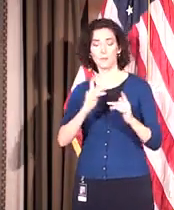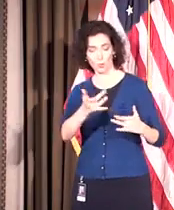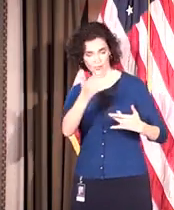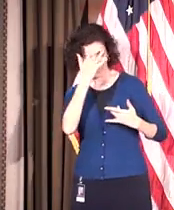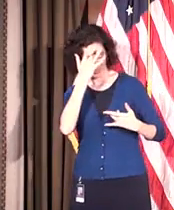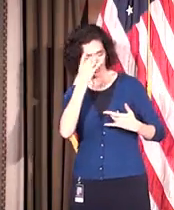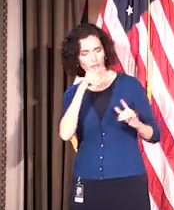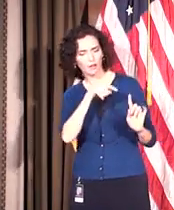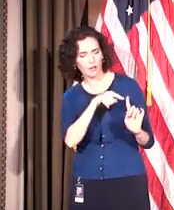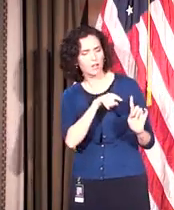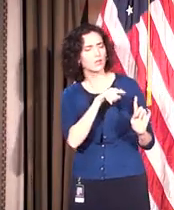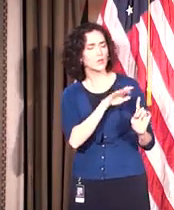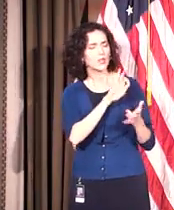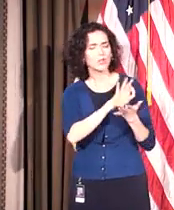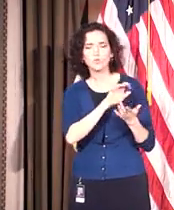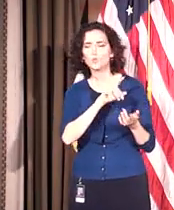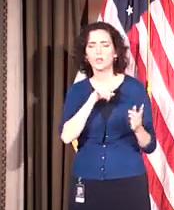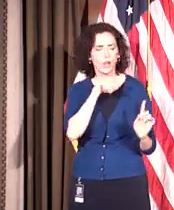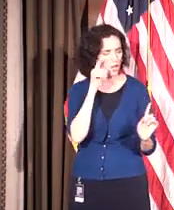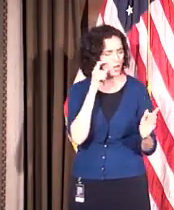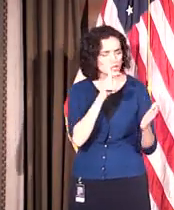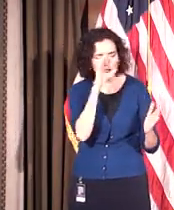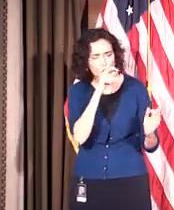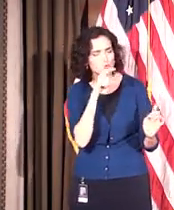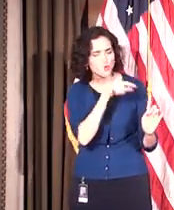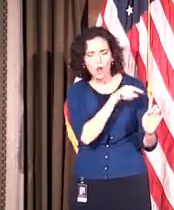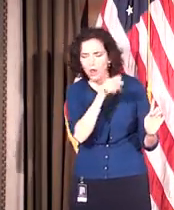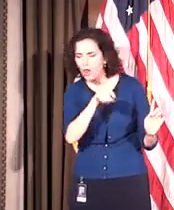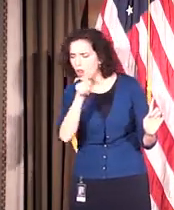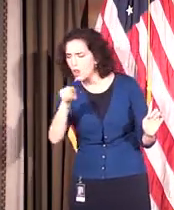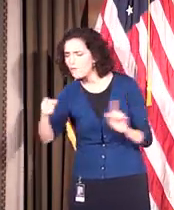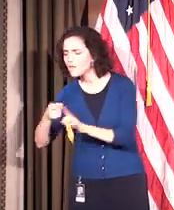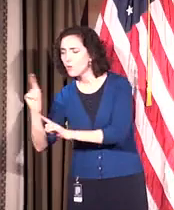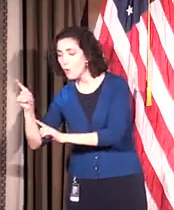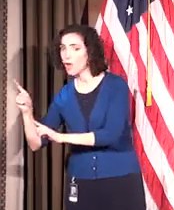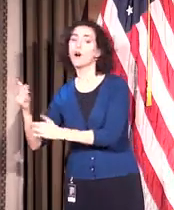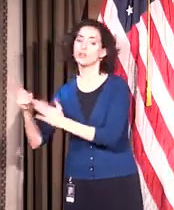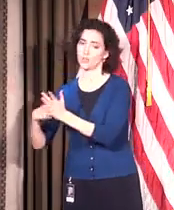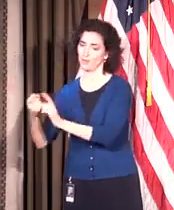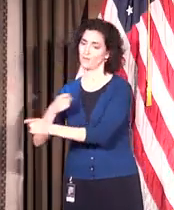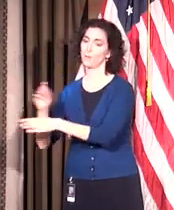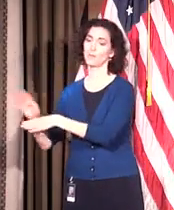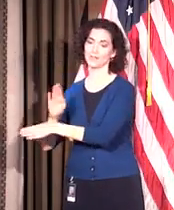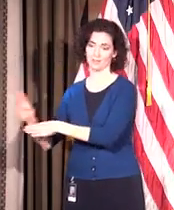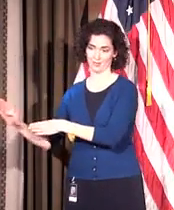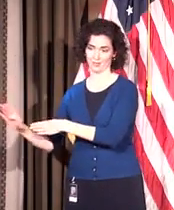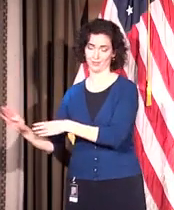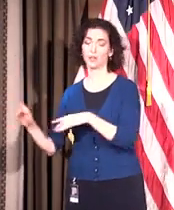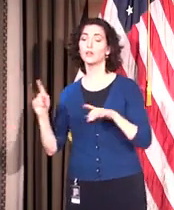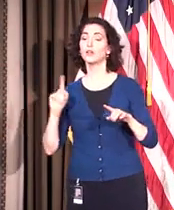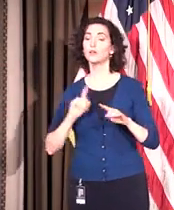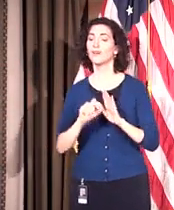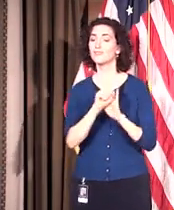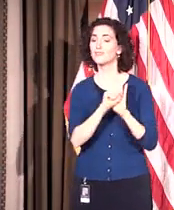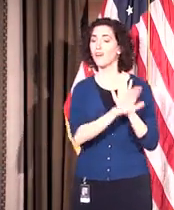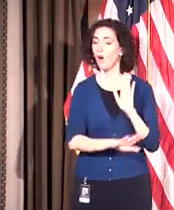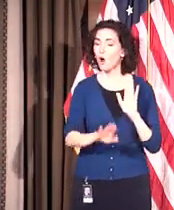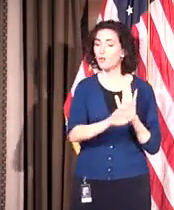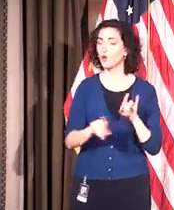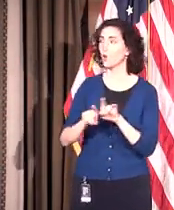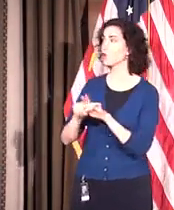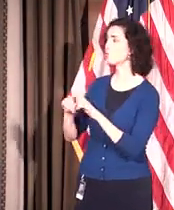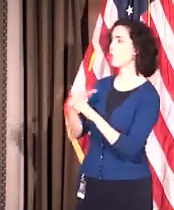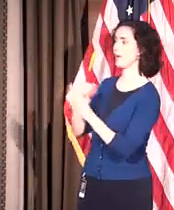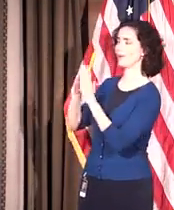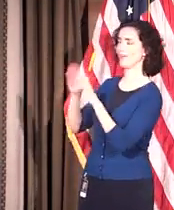businesses as well. But we're working with information that we're getting both here in the state and from the White House